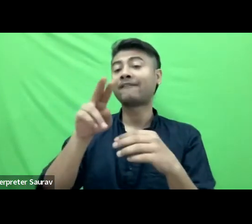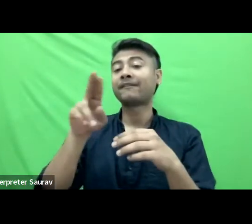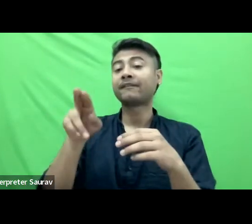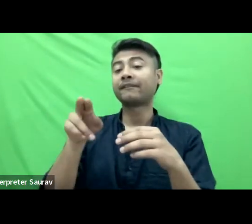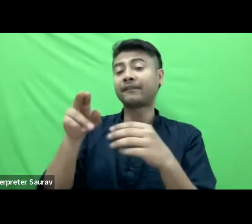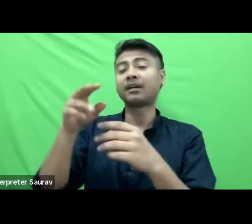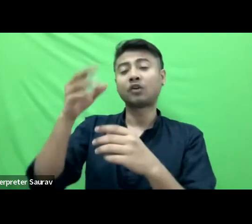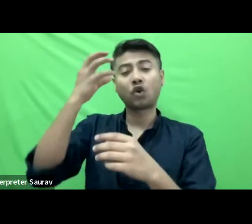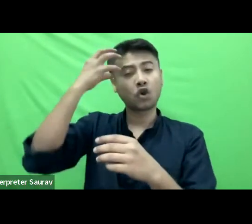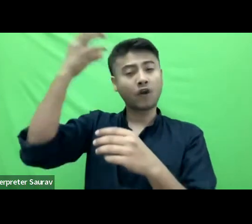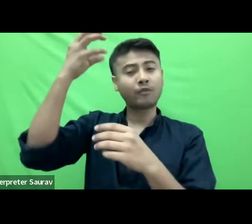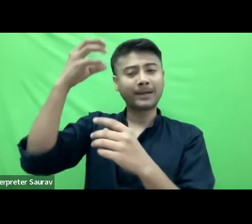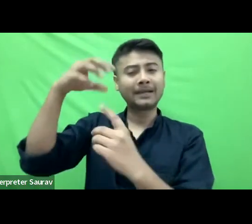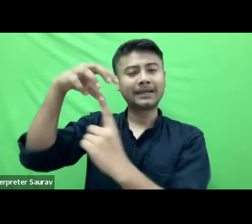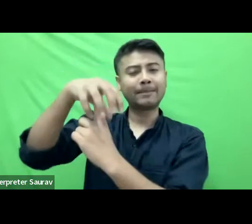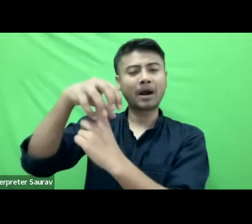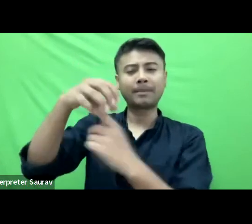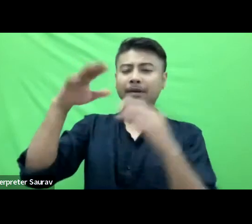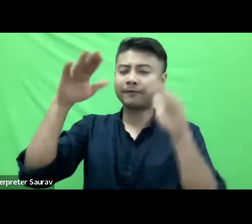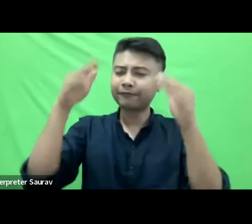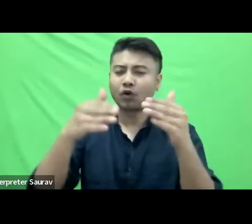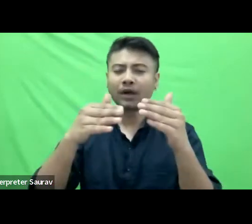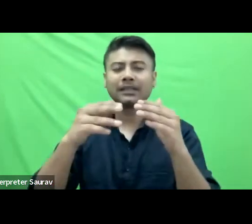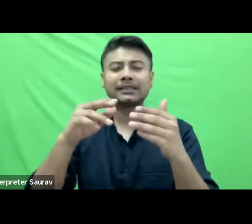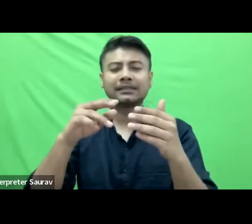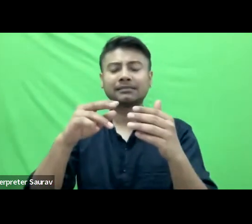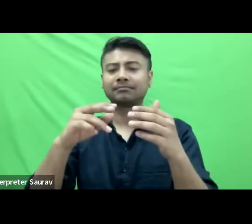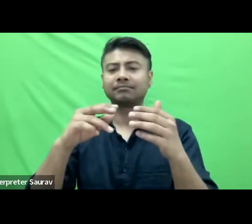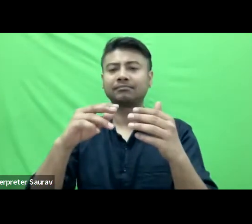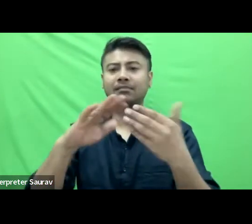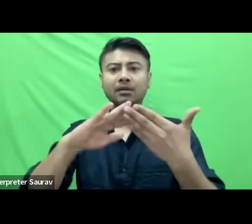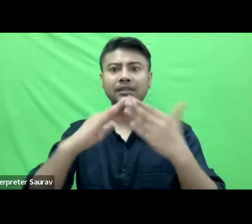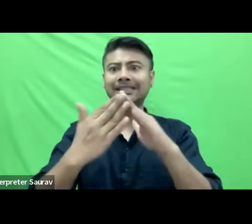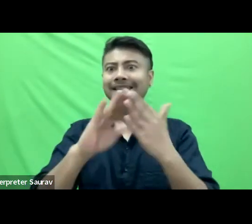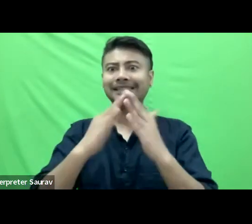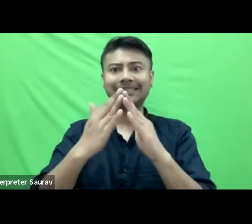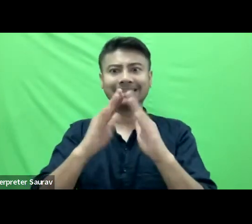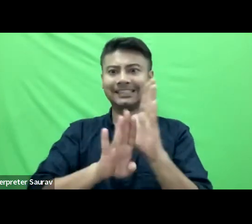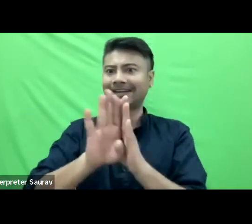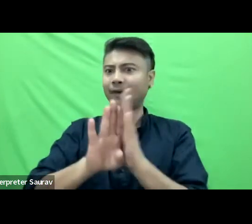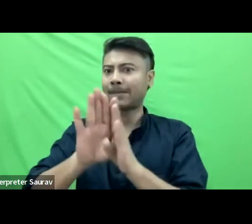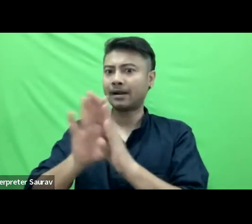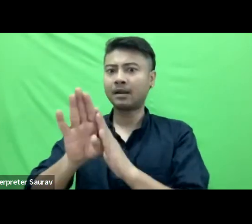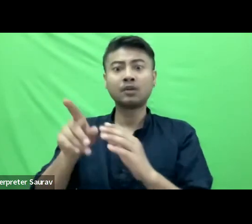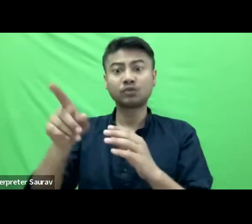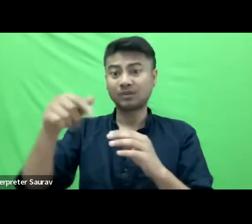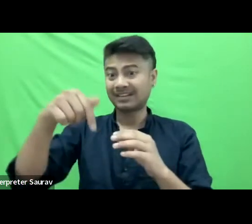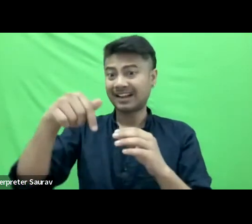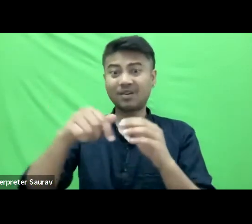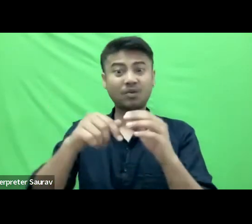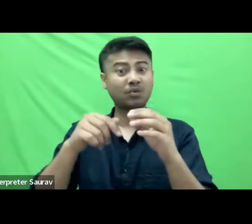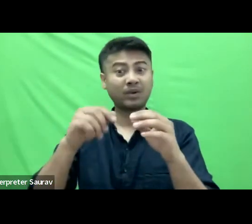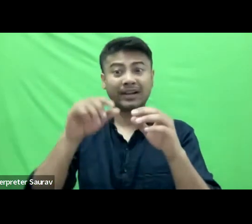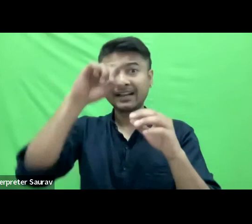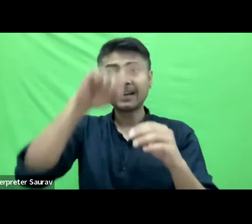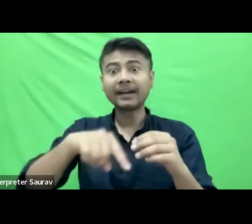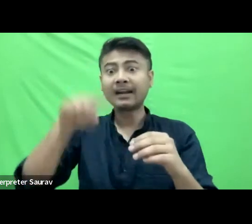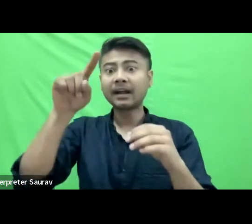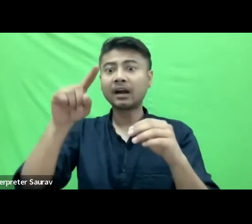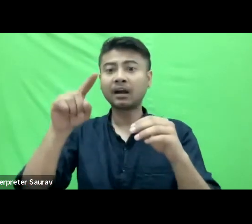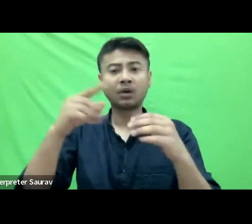on this point. And the first being that India is urbanizing incredibly rapidly and is projected to